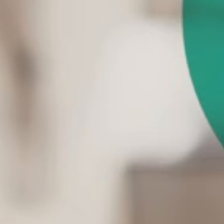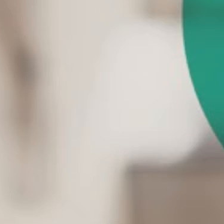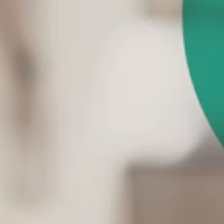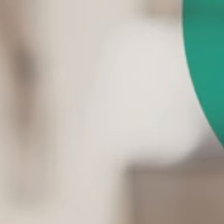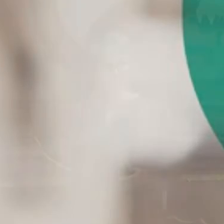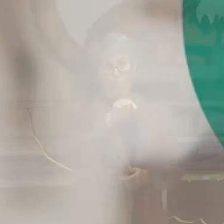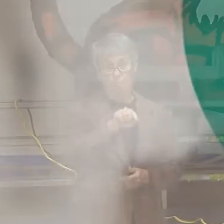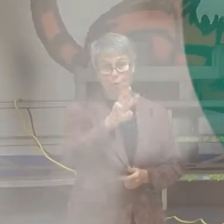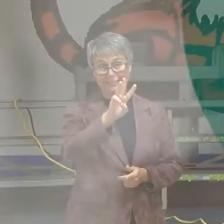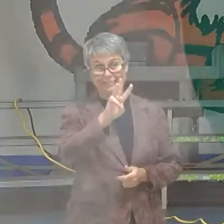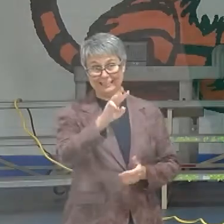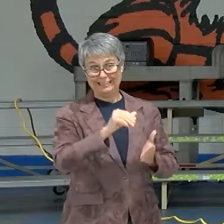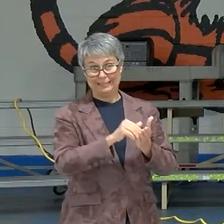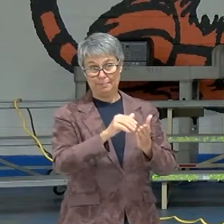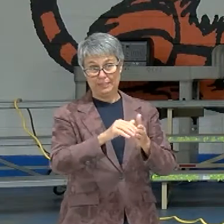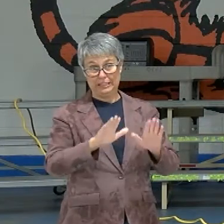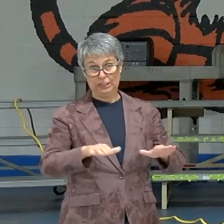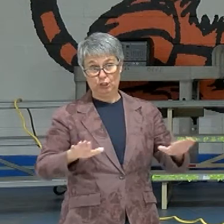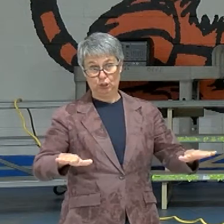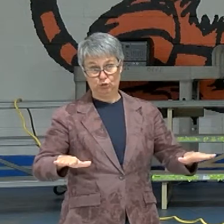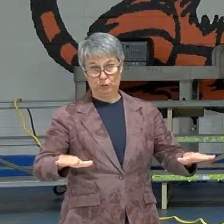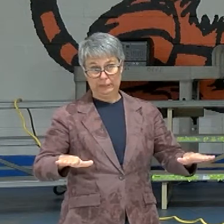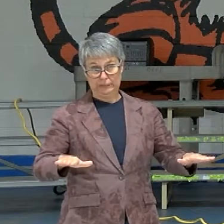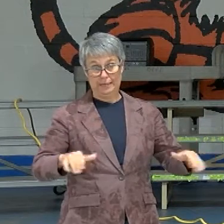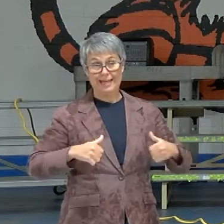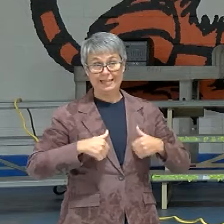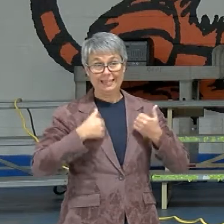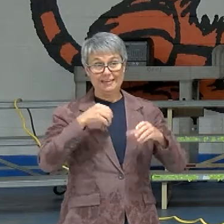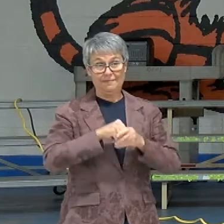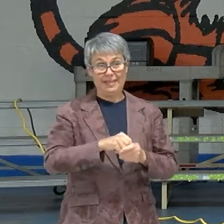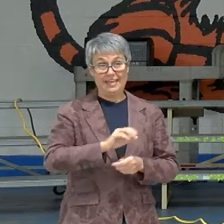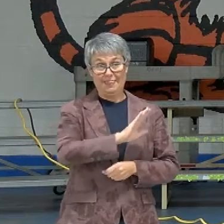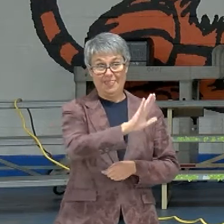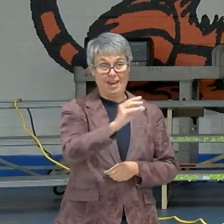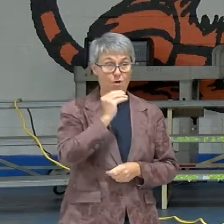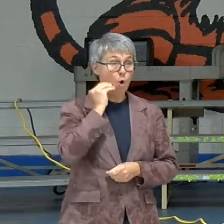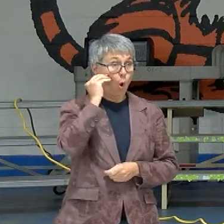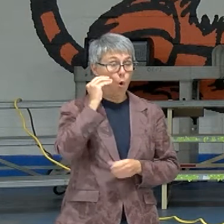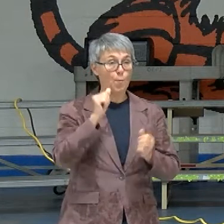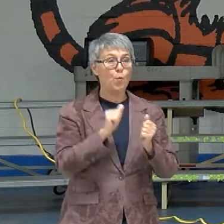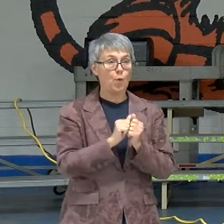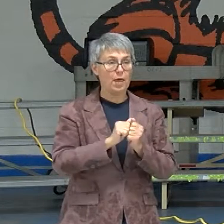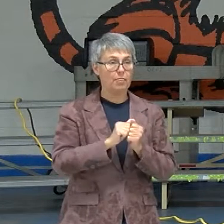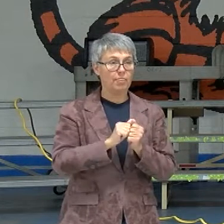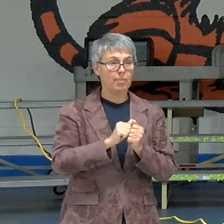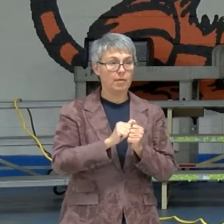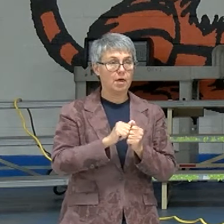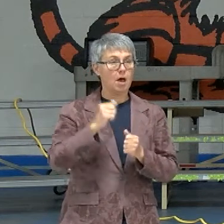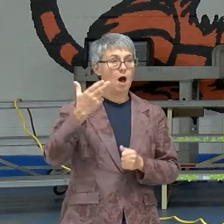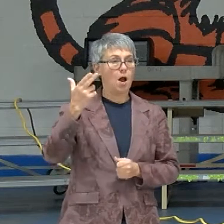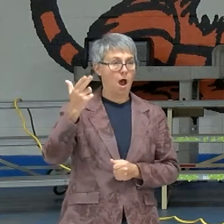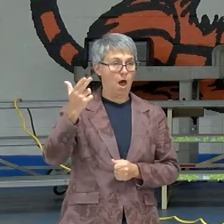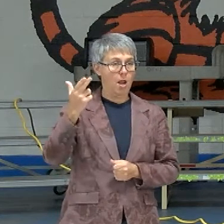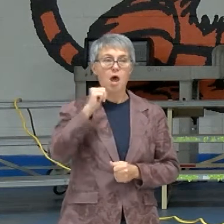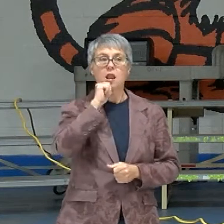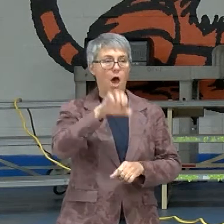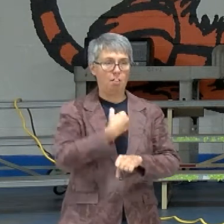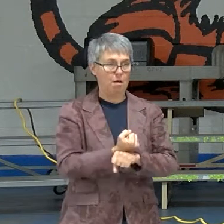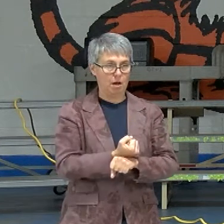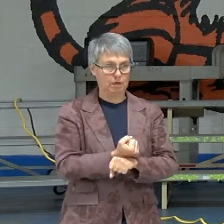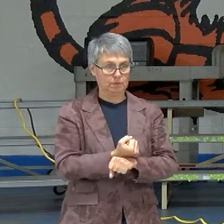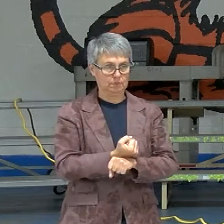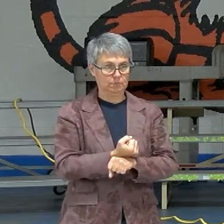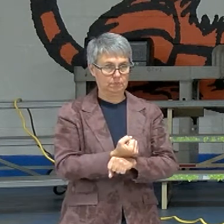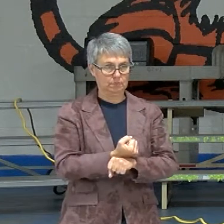gun. And while school shootings and mass shootings typically make national headlines, the reality is that for children under the